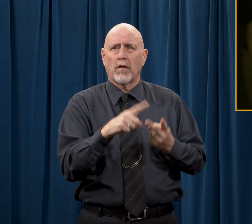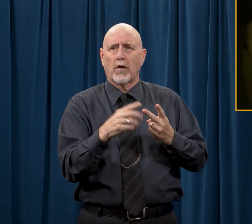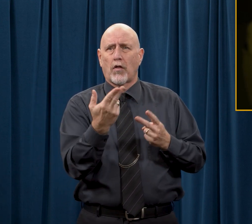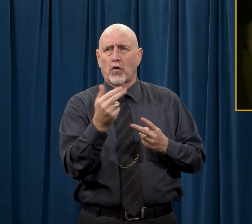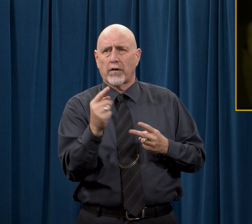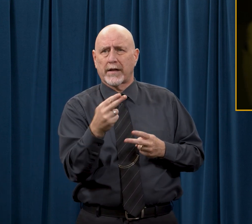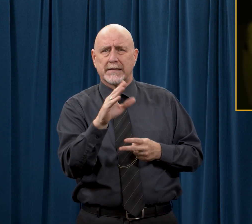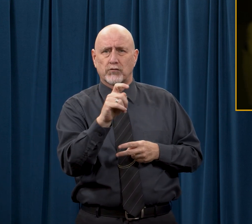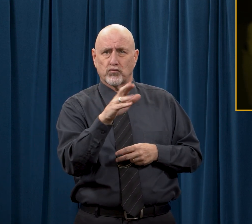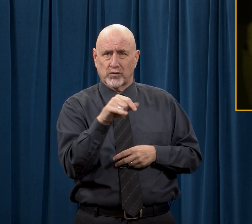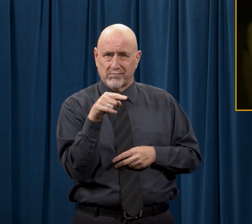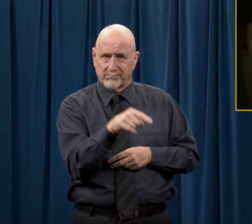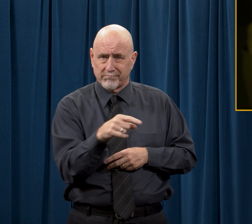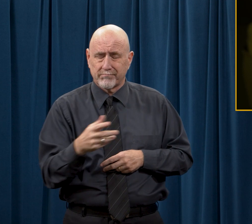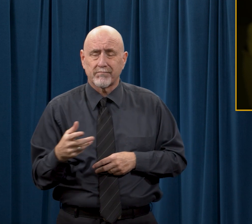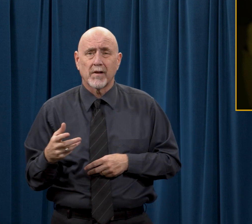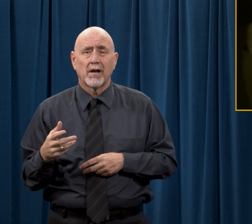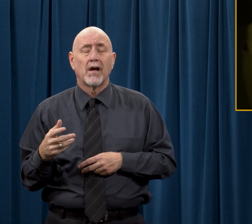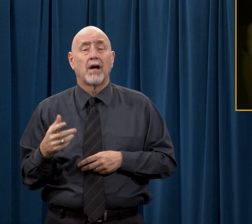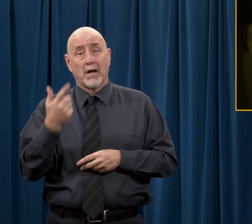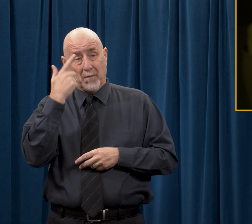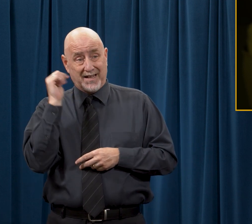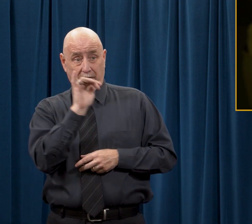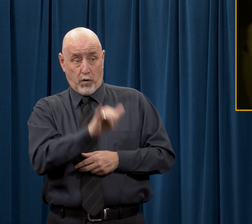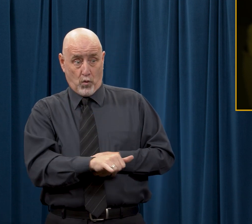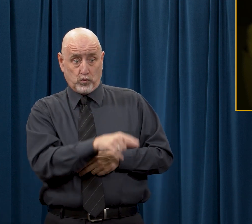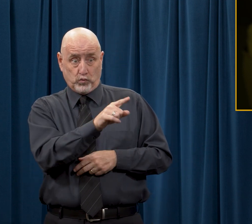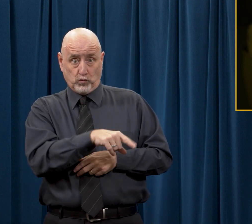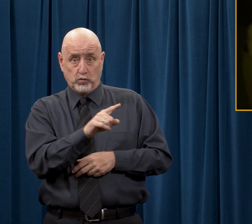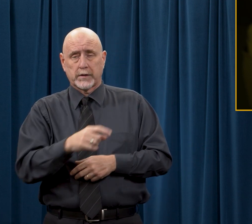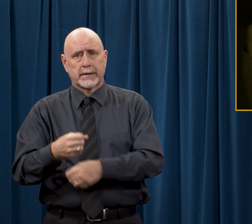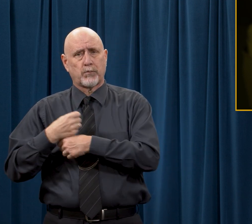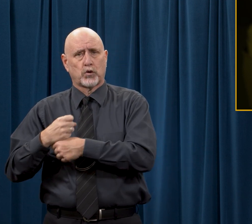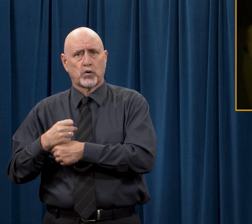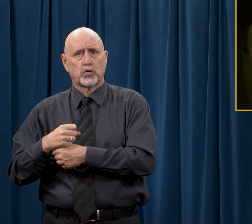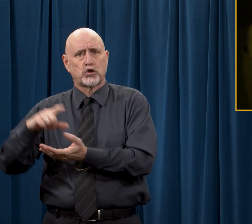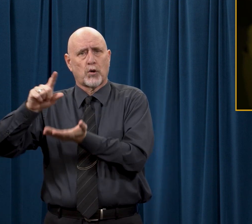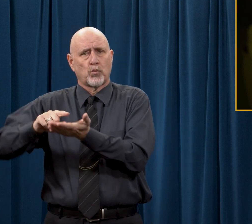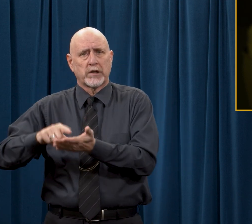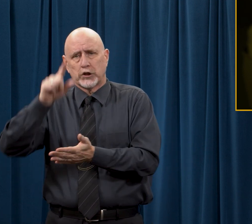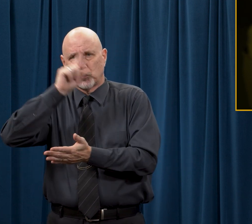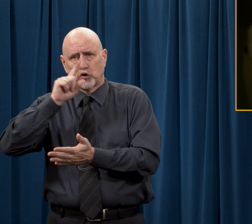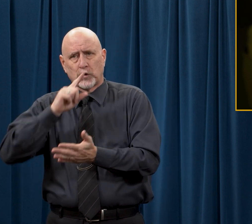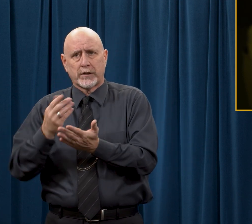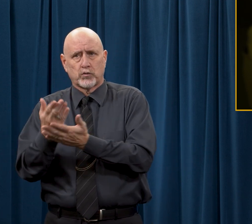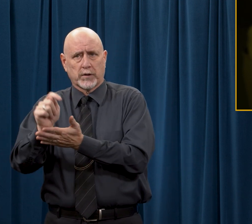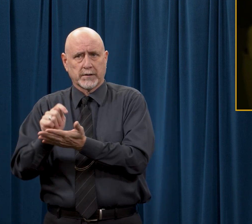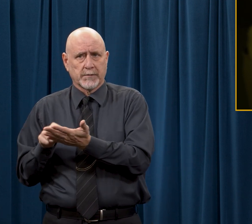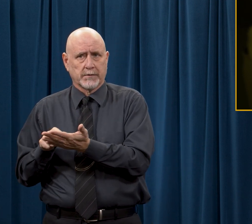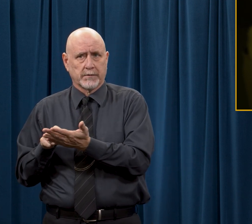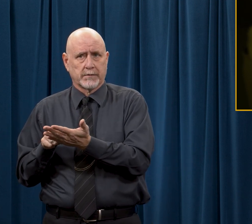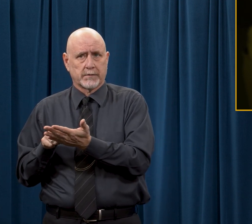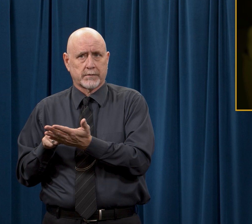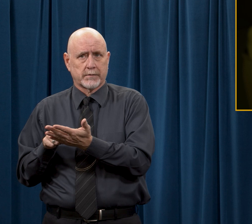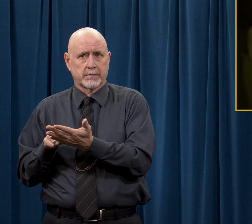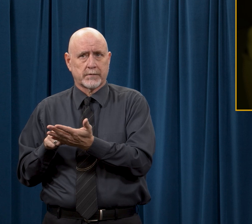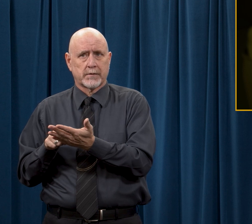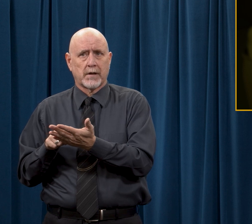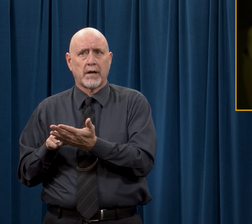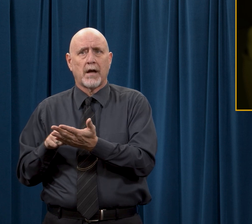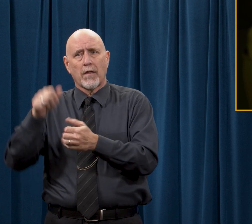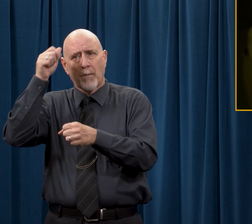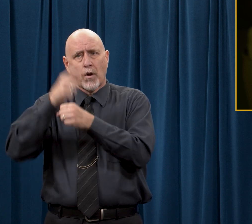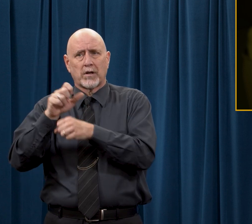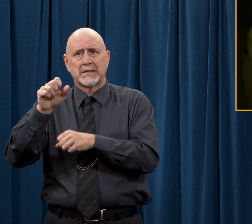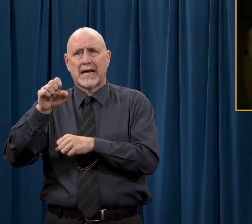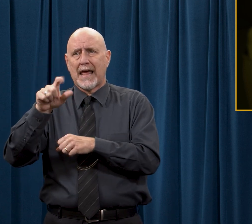from the 12th and the 13th centuries. Based on those, he produced a printed Greek Testament.